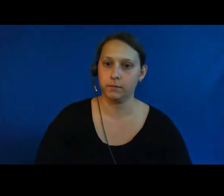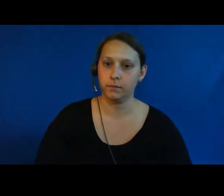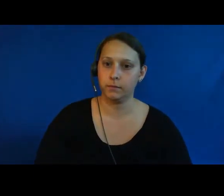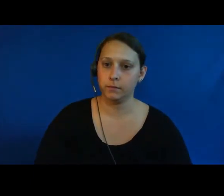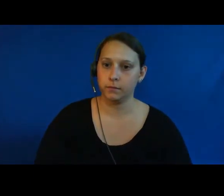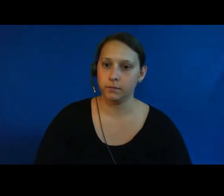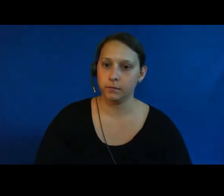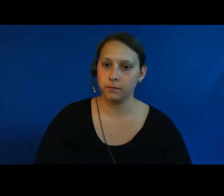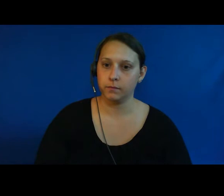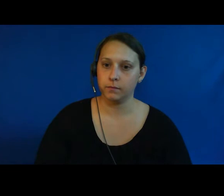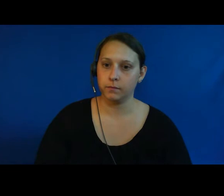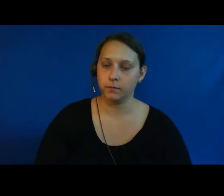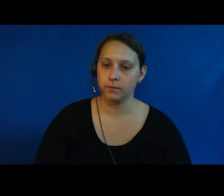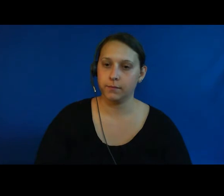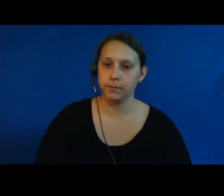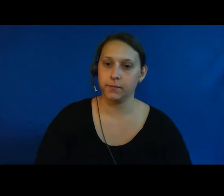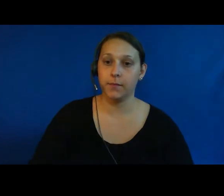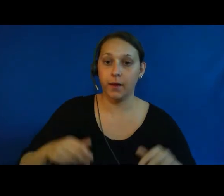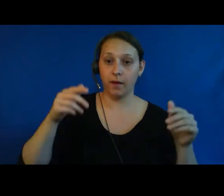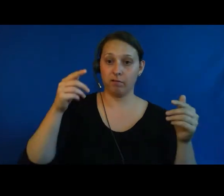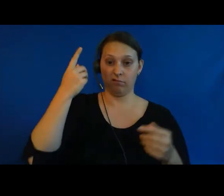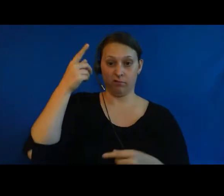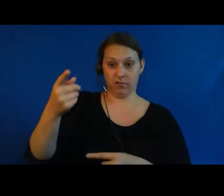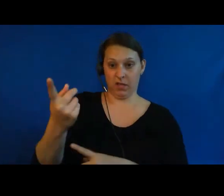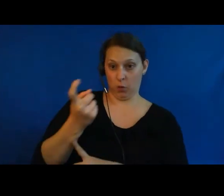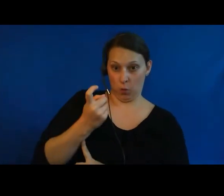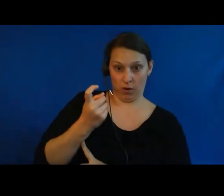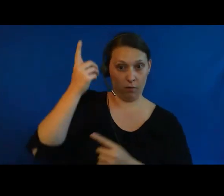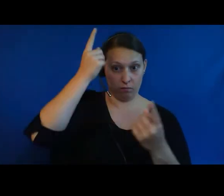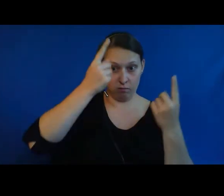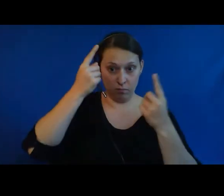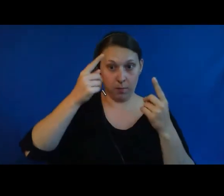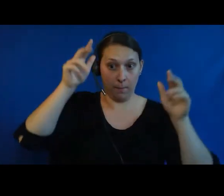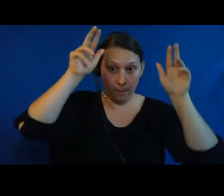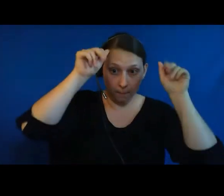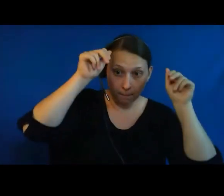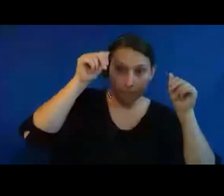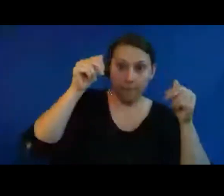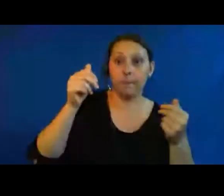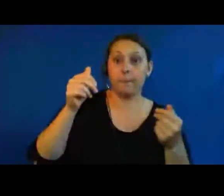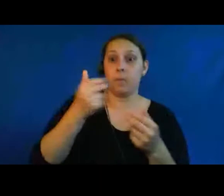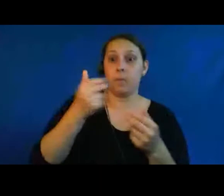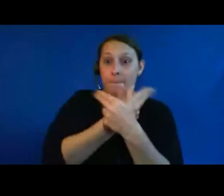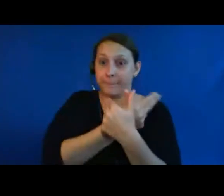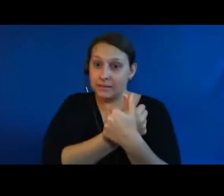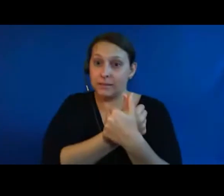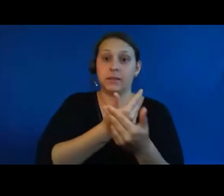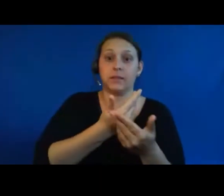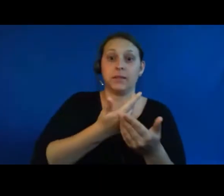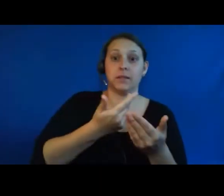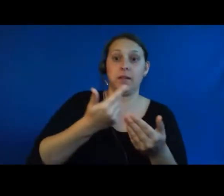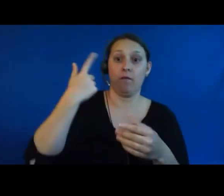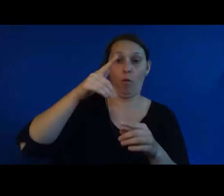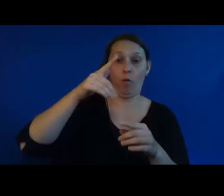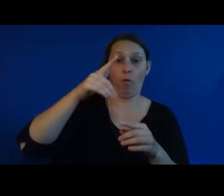Are there still a high number of bunnies in the fields across Bader Hall residents? I recall there being an overpopulation of bunnies on the